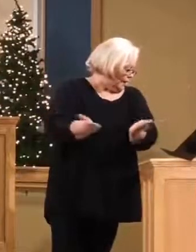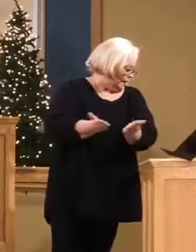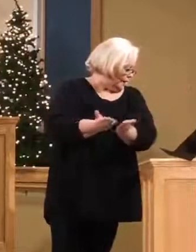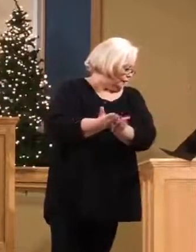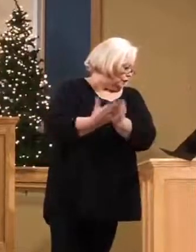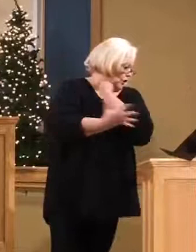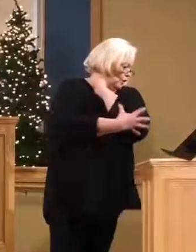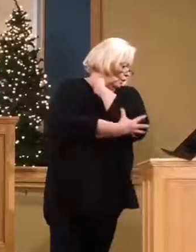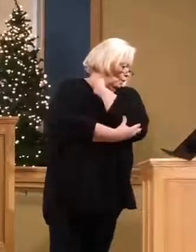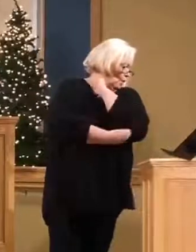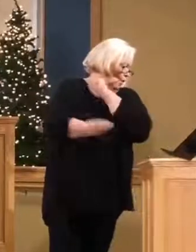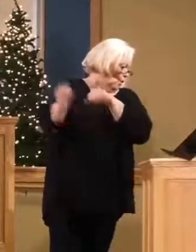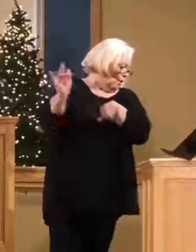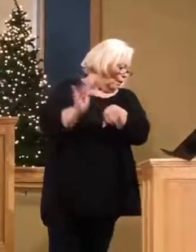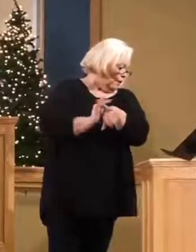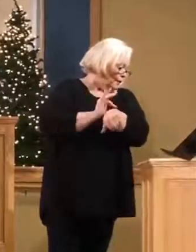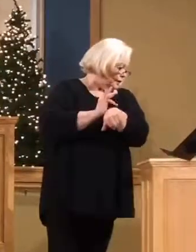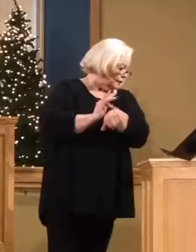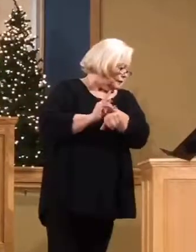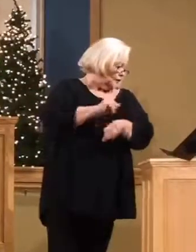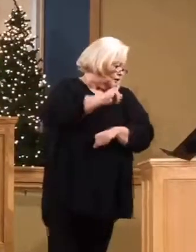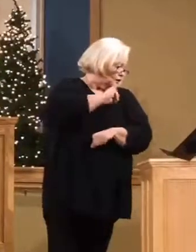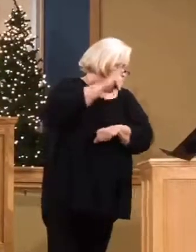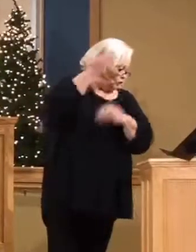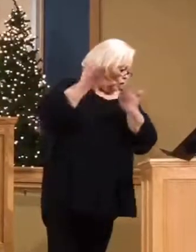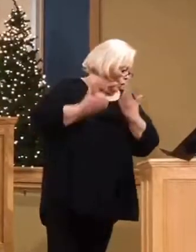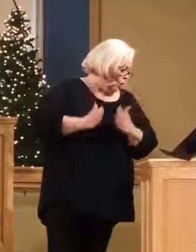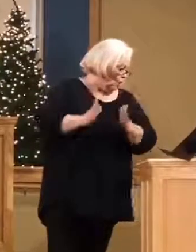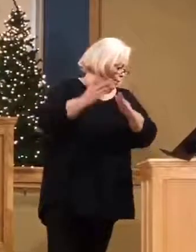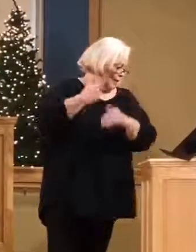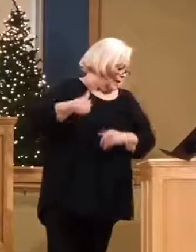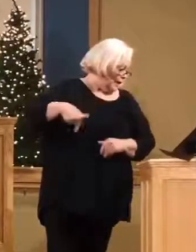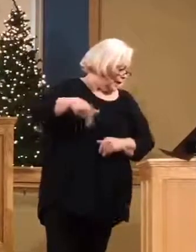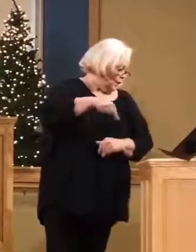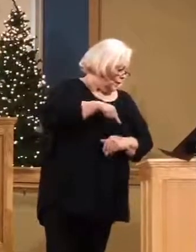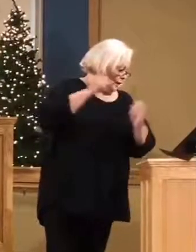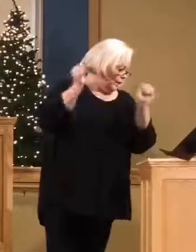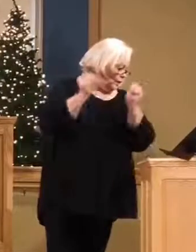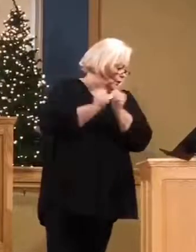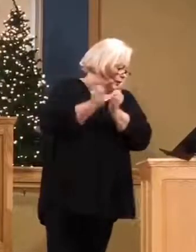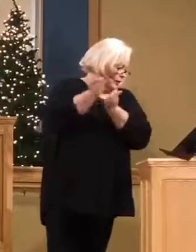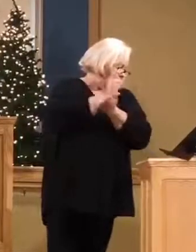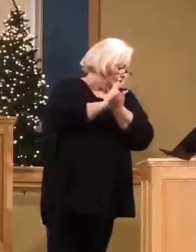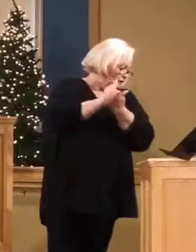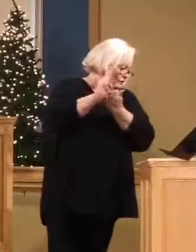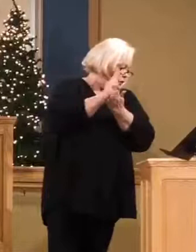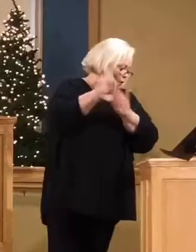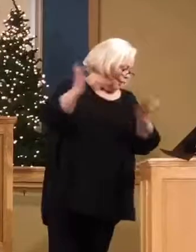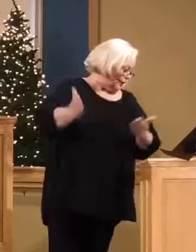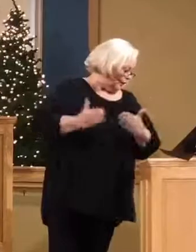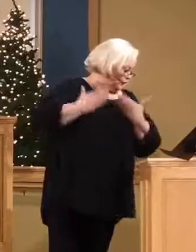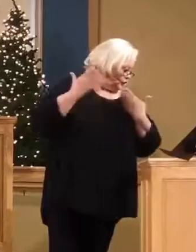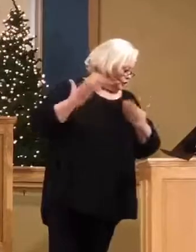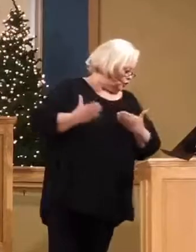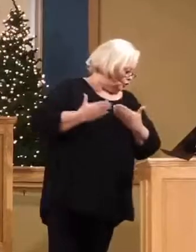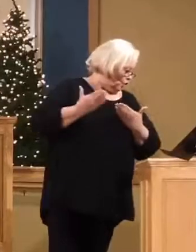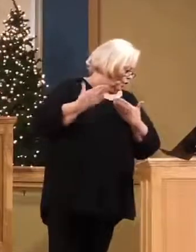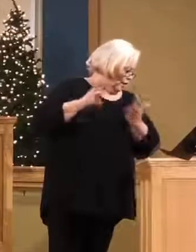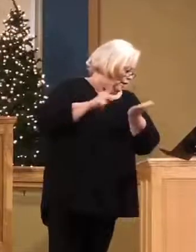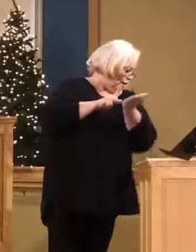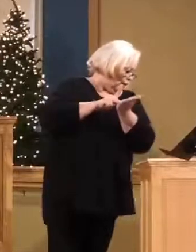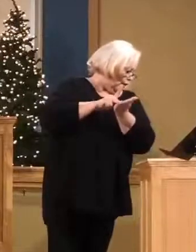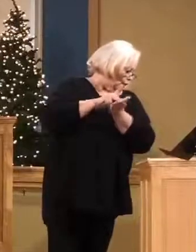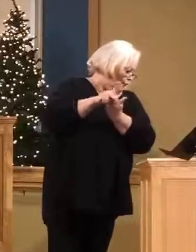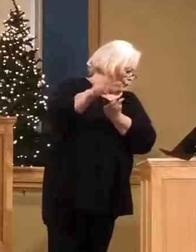rude and bare, so may we with holy joy,